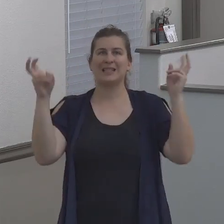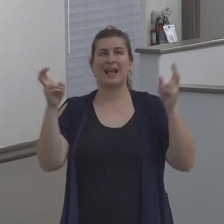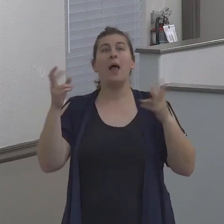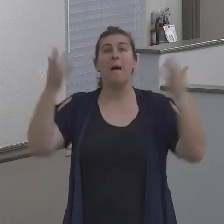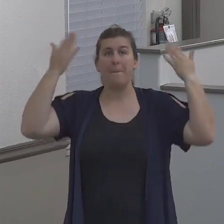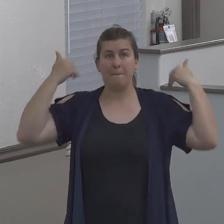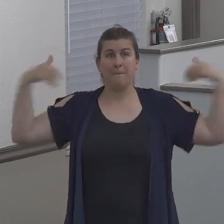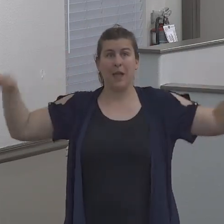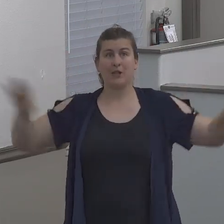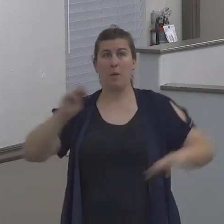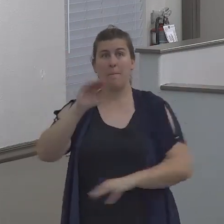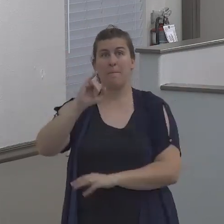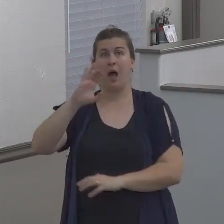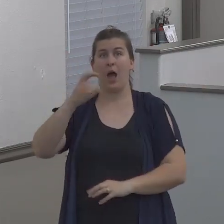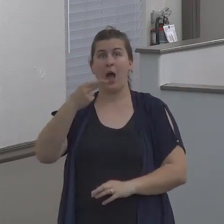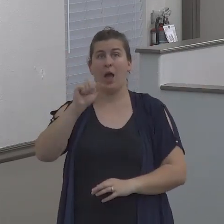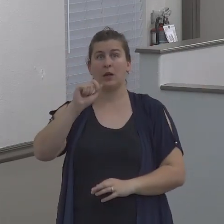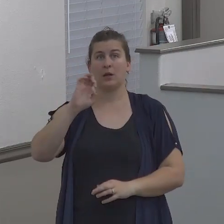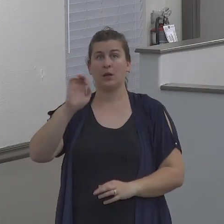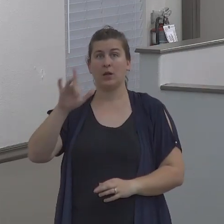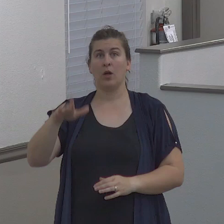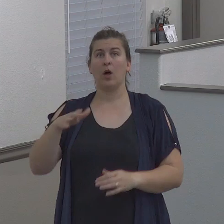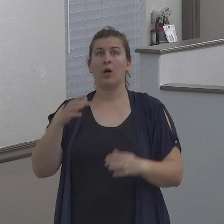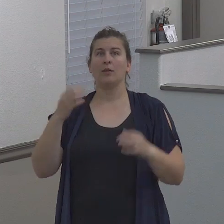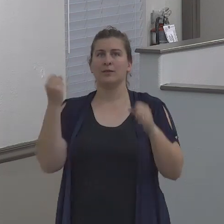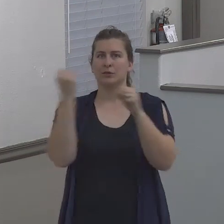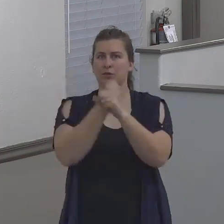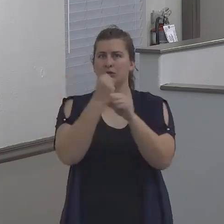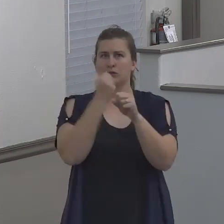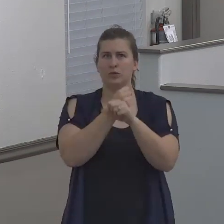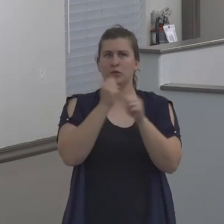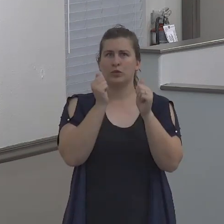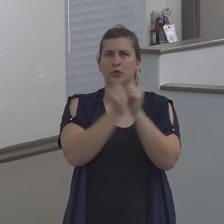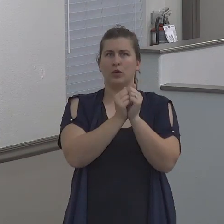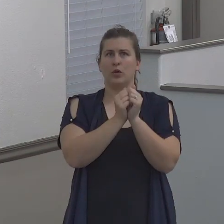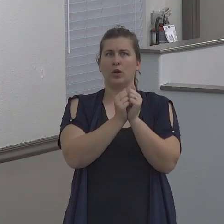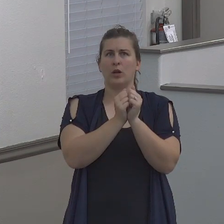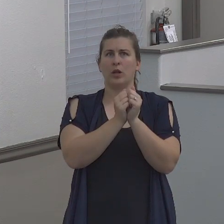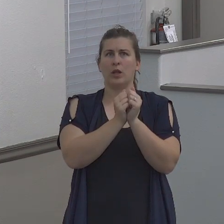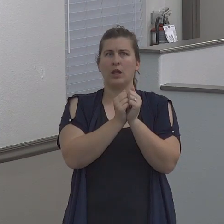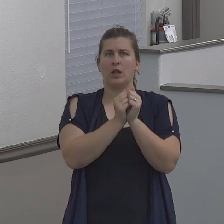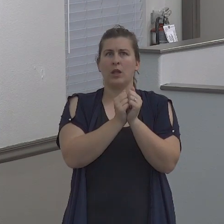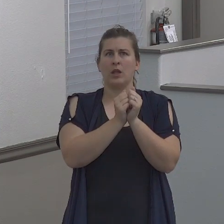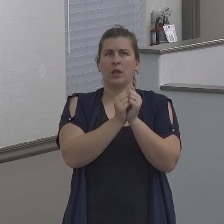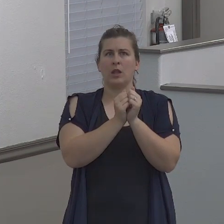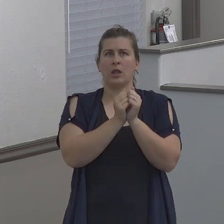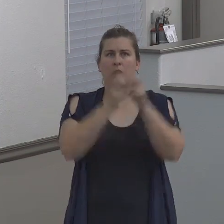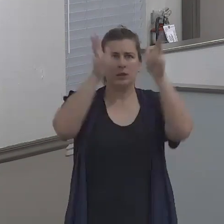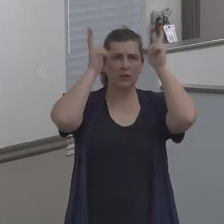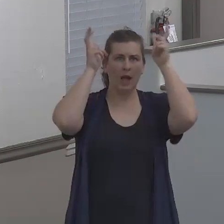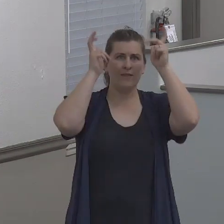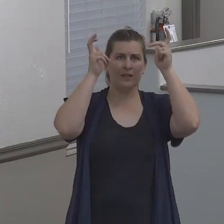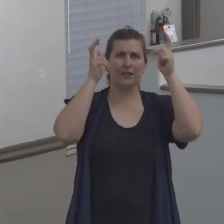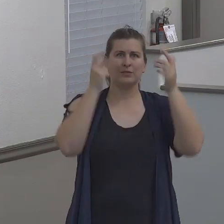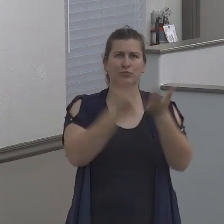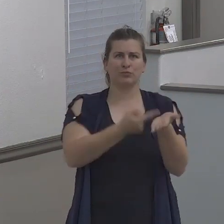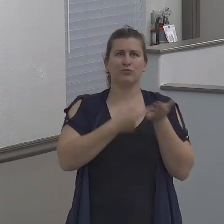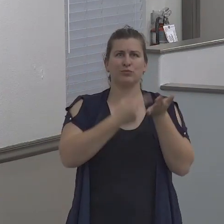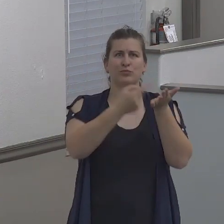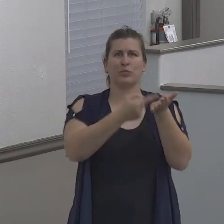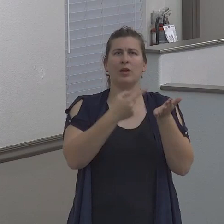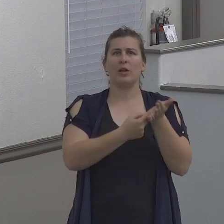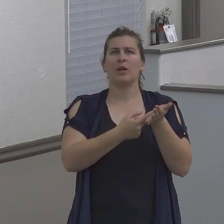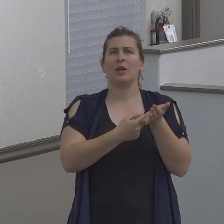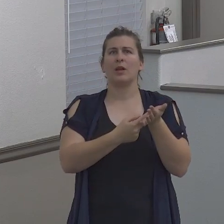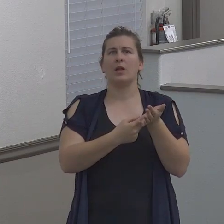Jude verse 9 tells us, yet Michael the archangel, when contending with the devil, he disputed about the body of Moses,